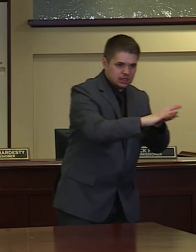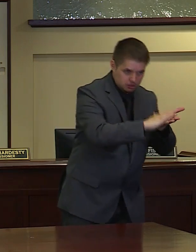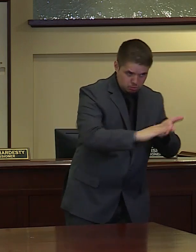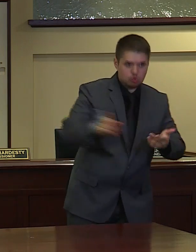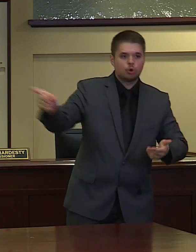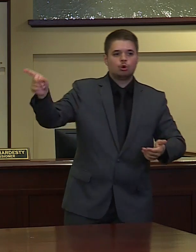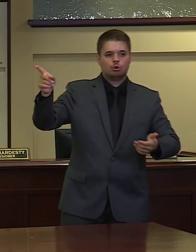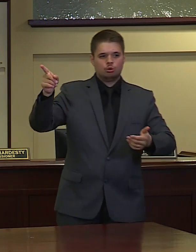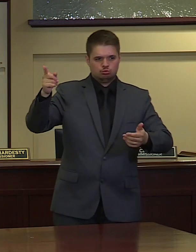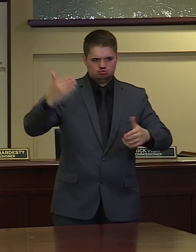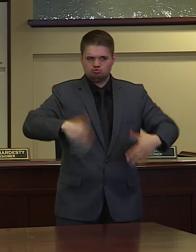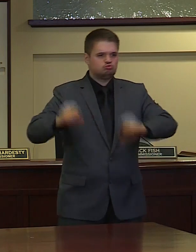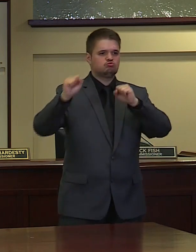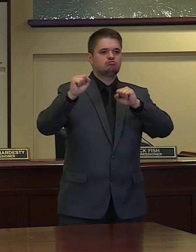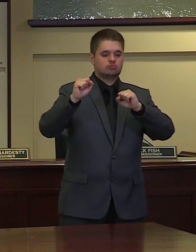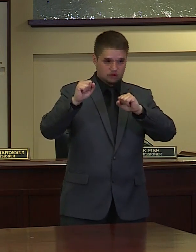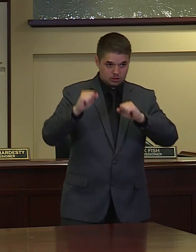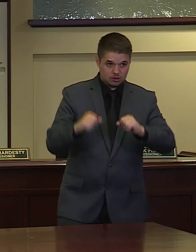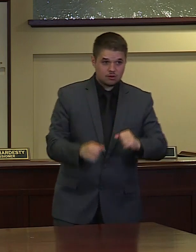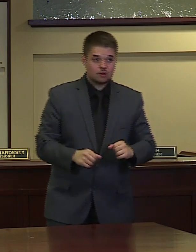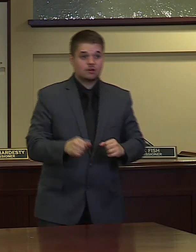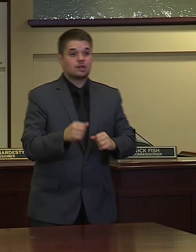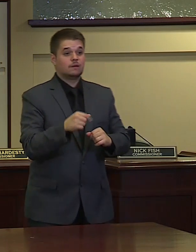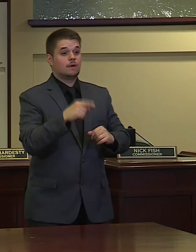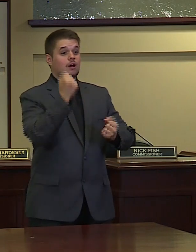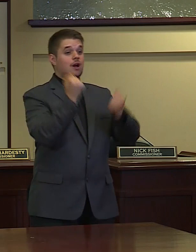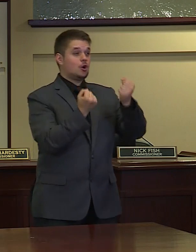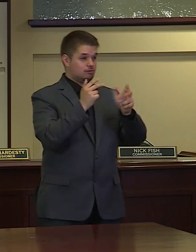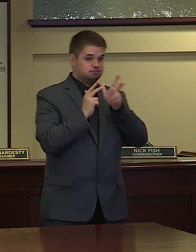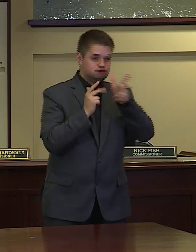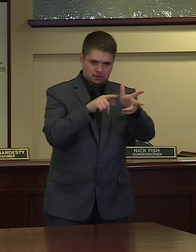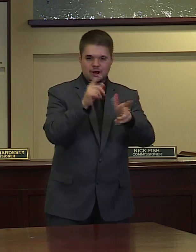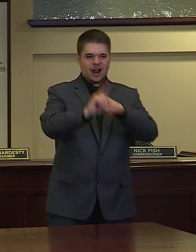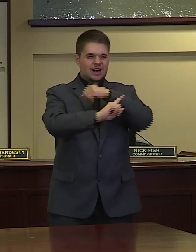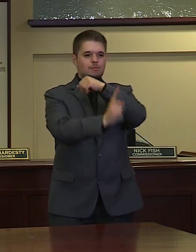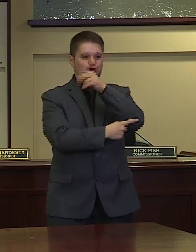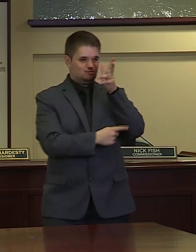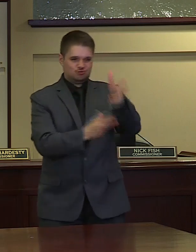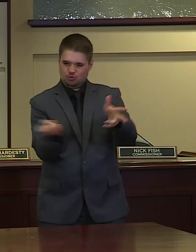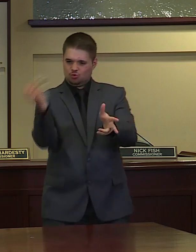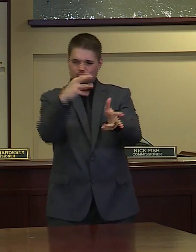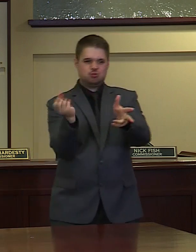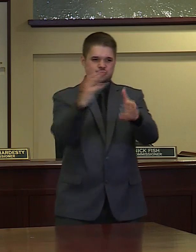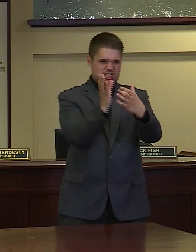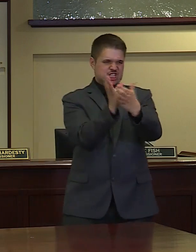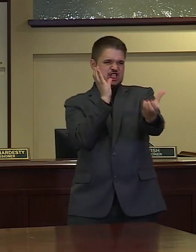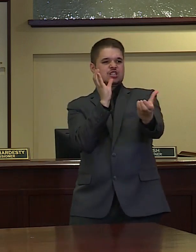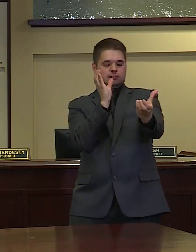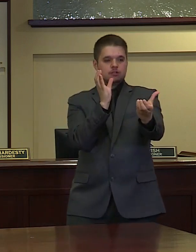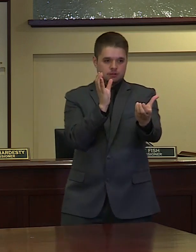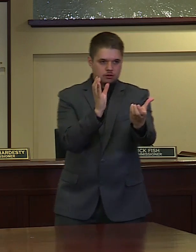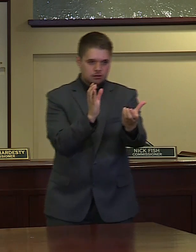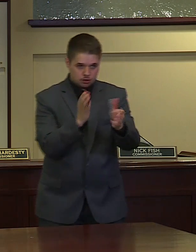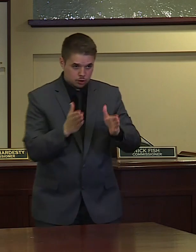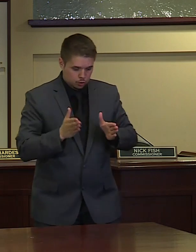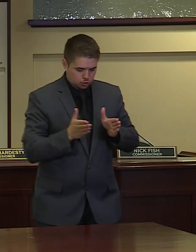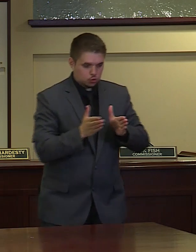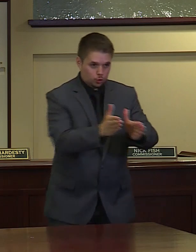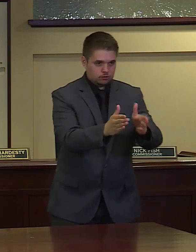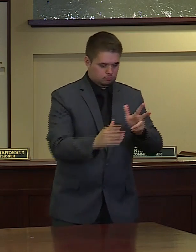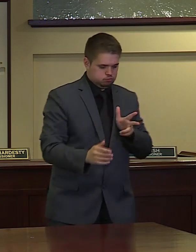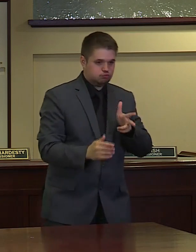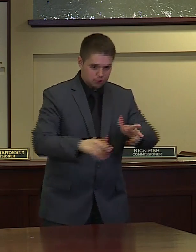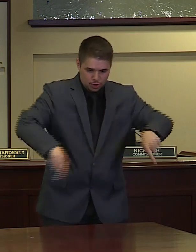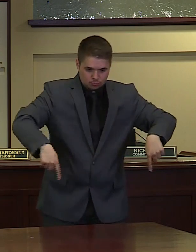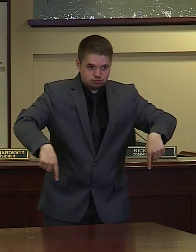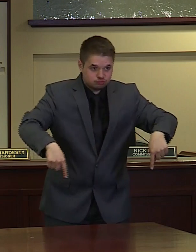Dump trucks, street sweepers. I get phone calls, Portland Water Bureau Director Mike Sturr. Mike, anything you need, anything we've got, let us know. We'll